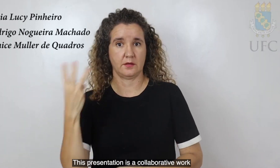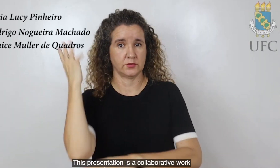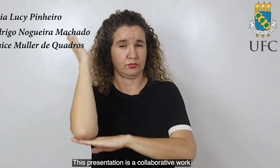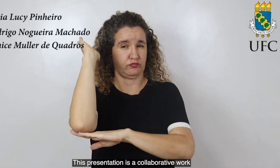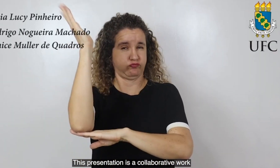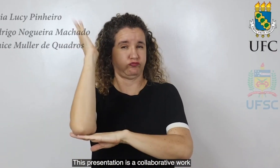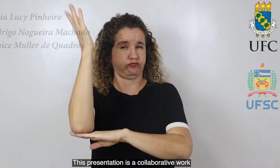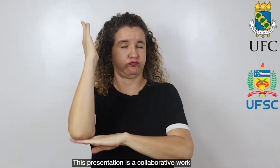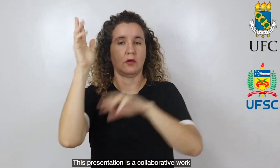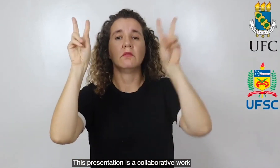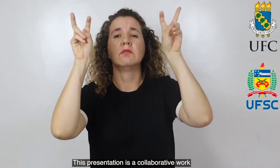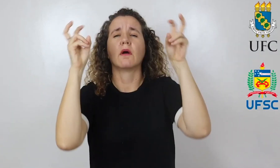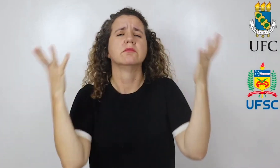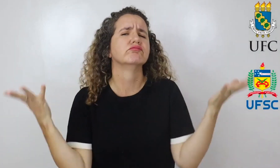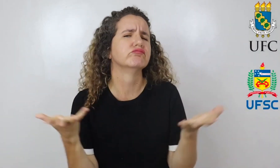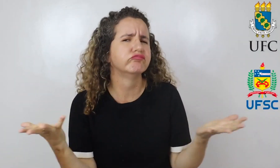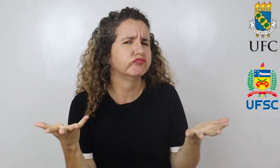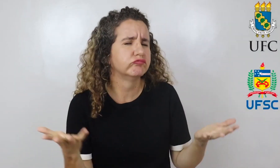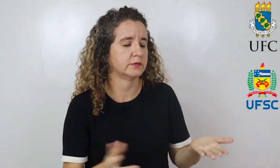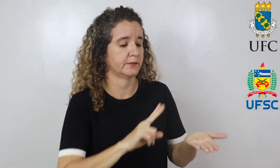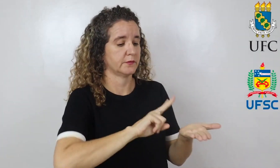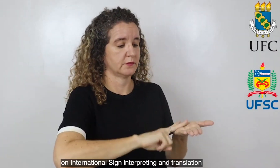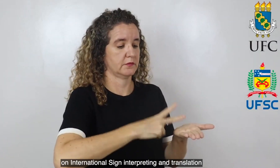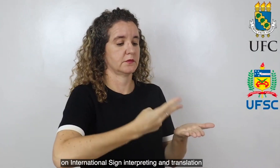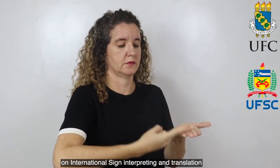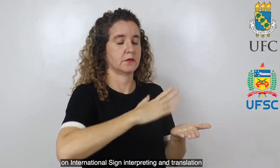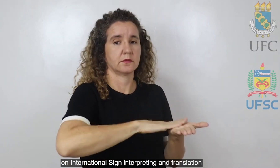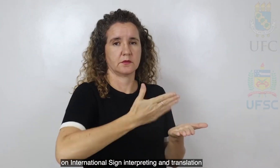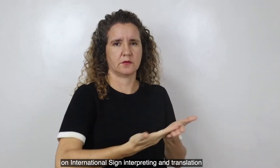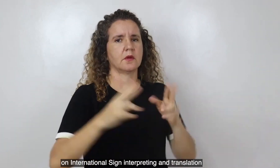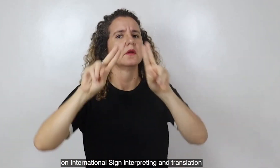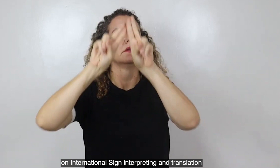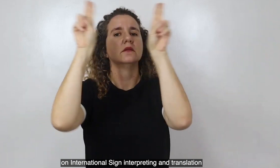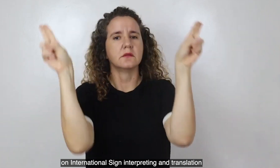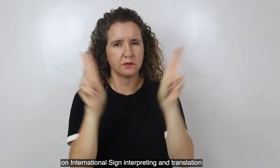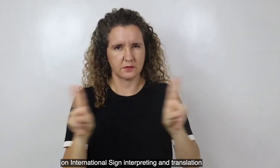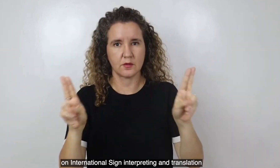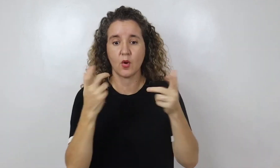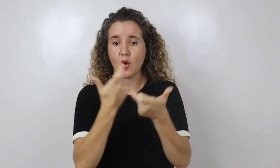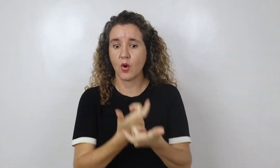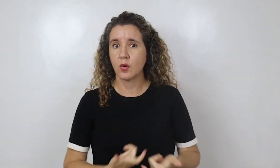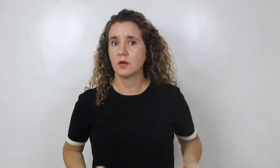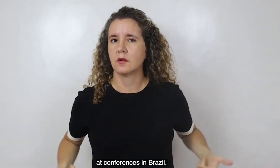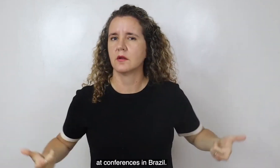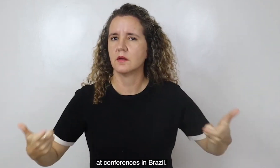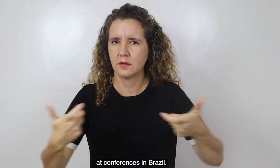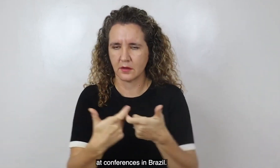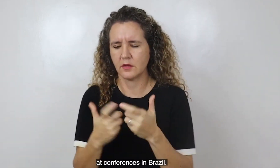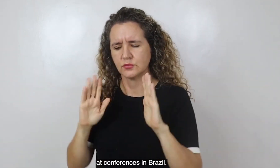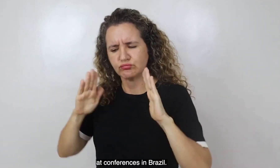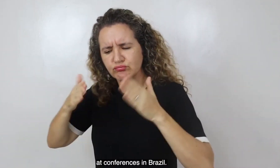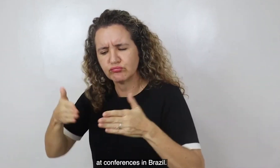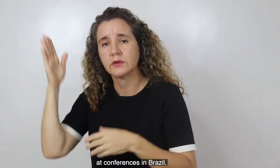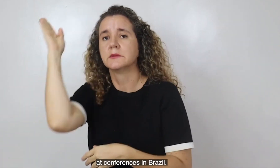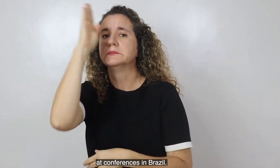This presentation is a collaborative work on international sign interpreting and translation at conferences in